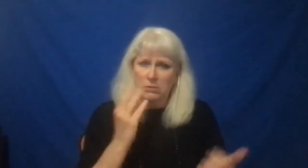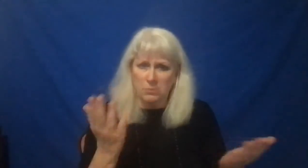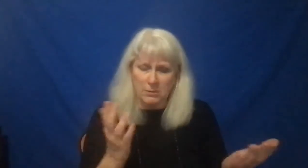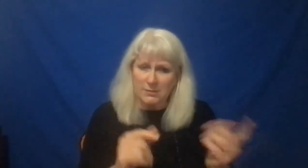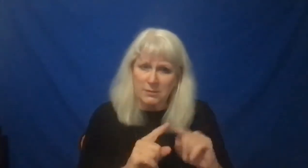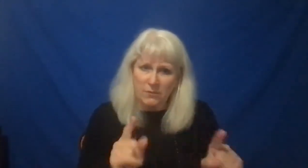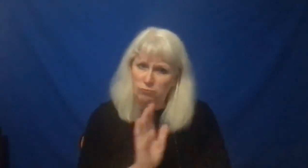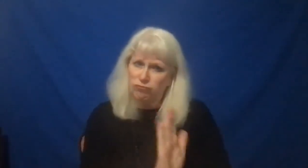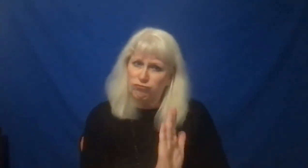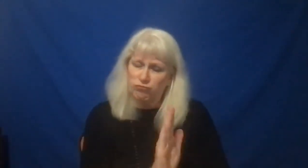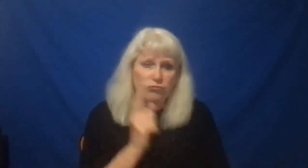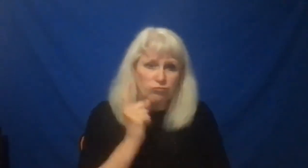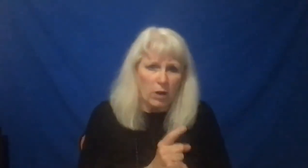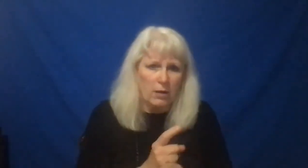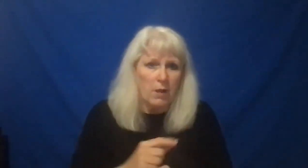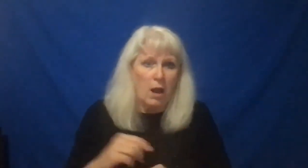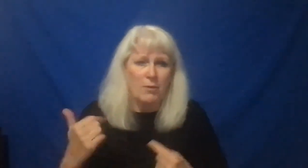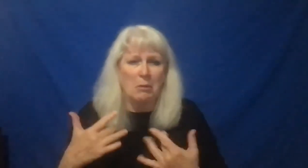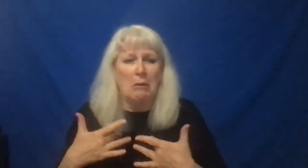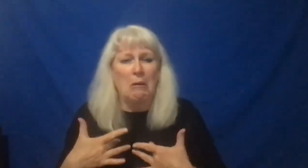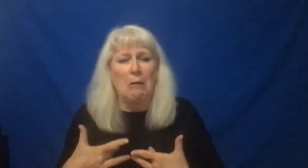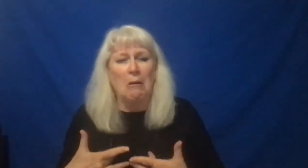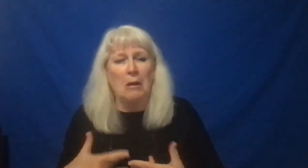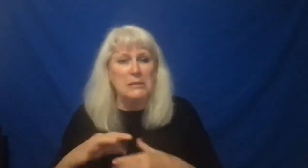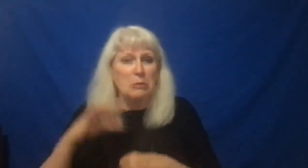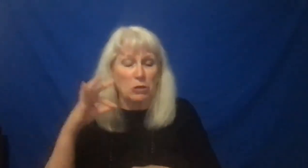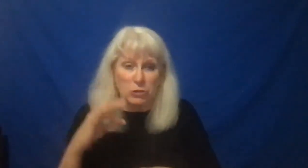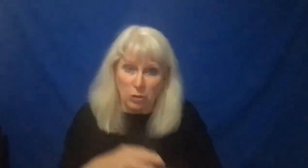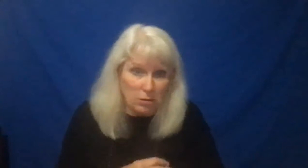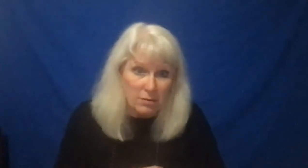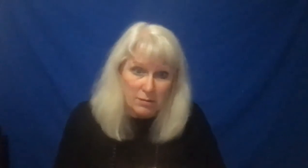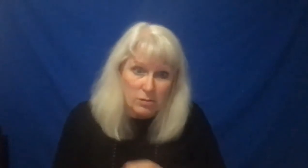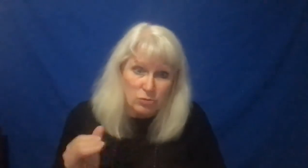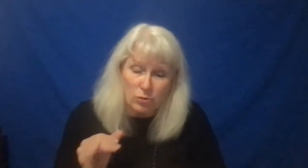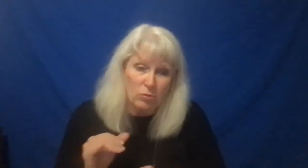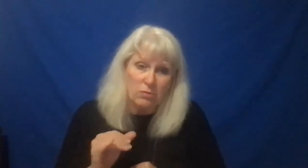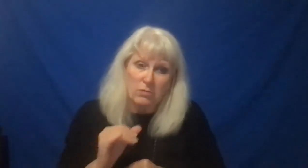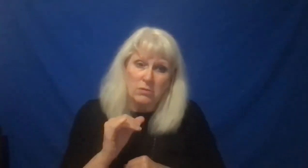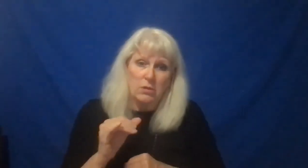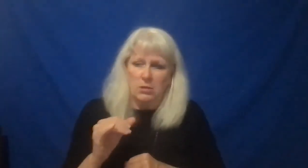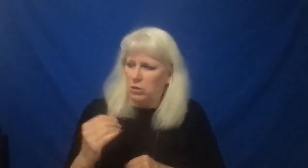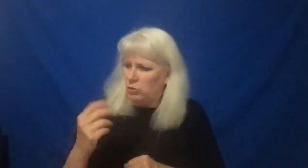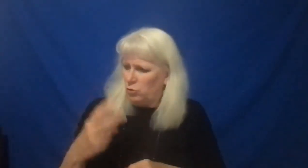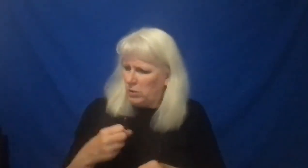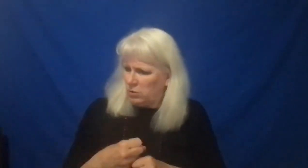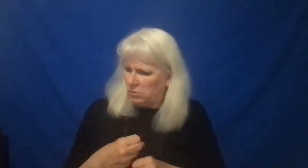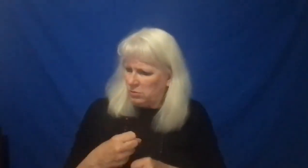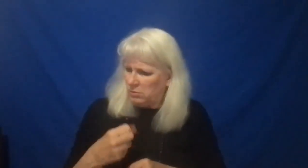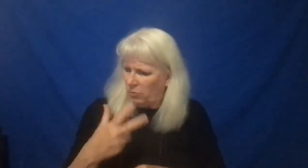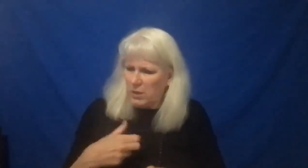But I also know I had a spiritual director that I had a retreat with 2 years ago, 2 years ago, and